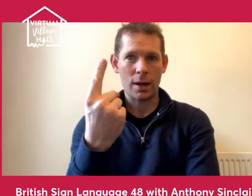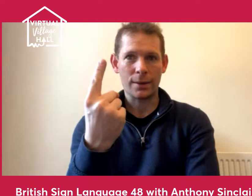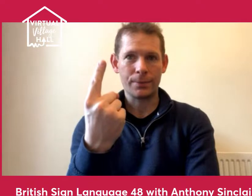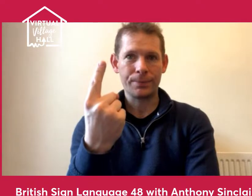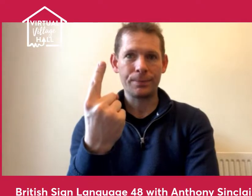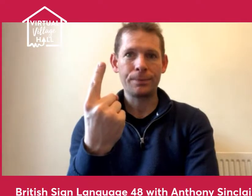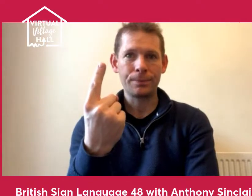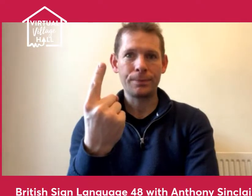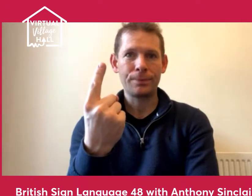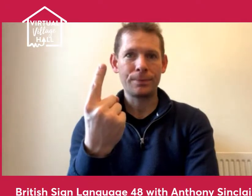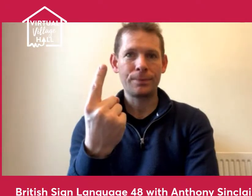1,